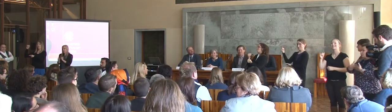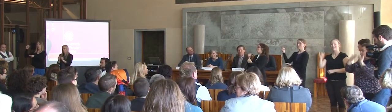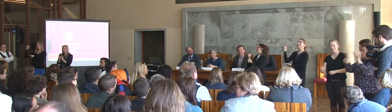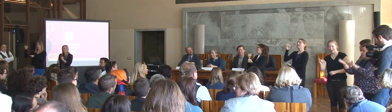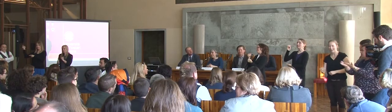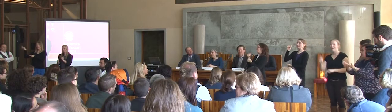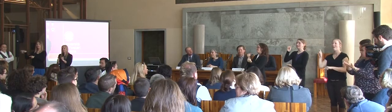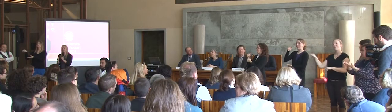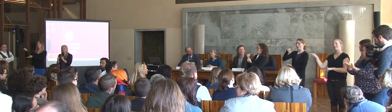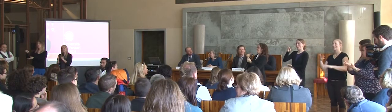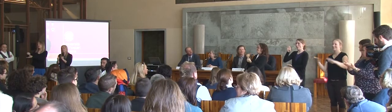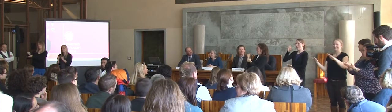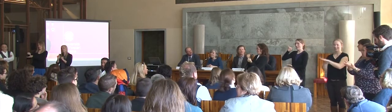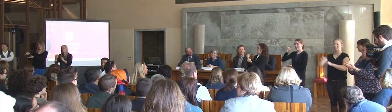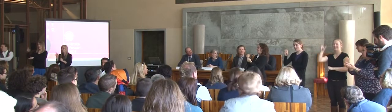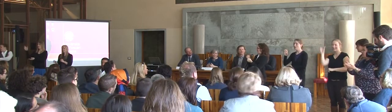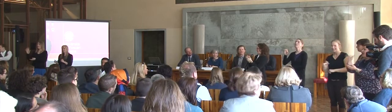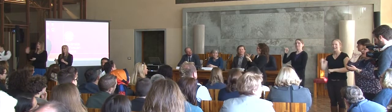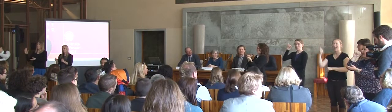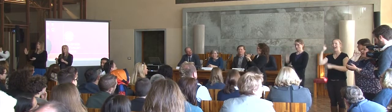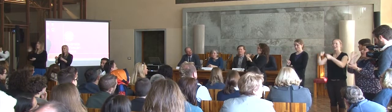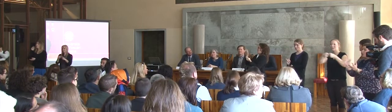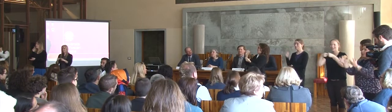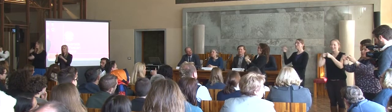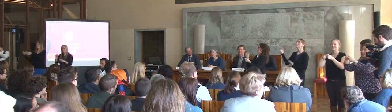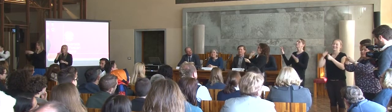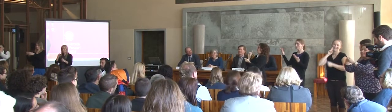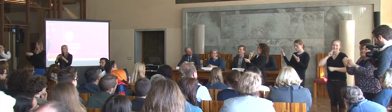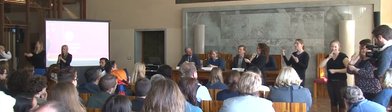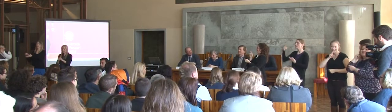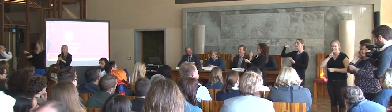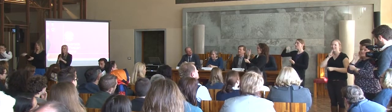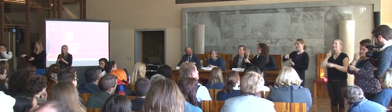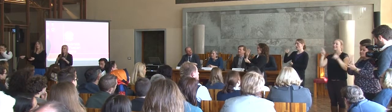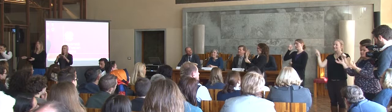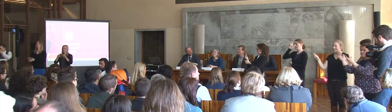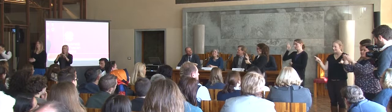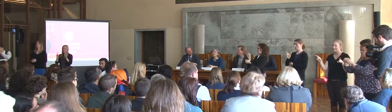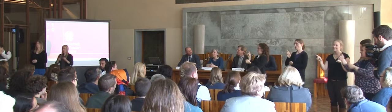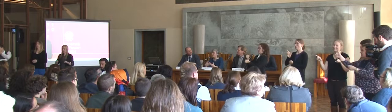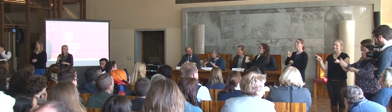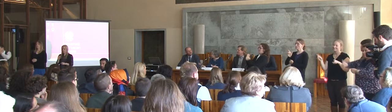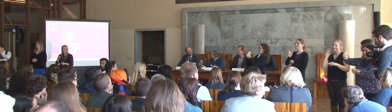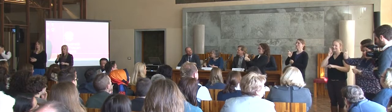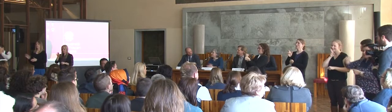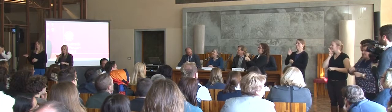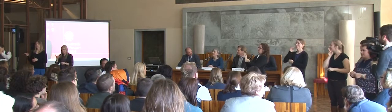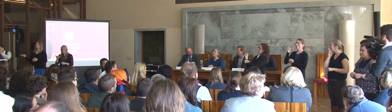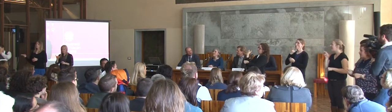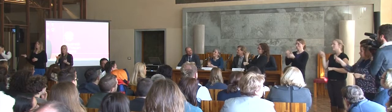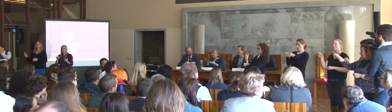of the Italian Association of the Deaf, Ente Nazionale Sordi. He's going to